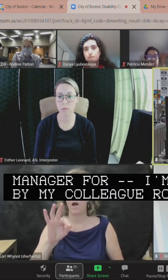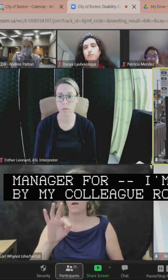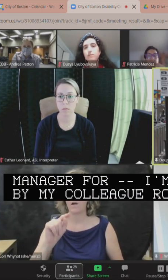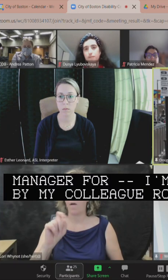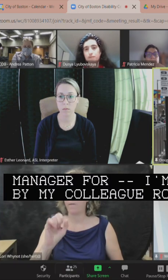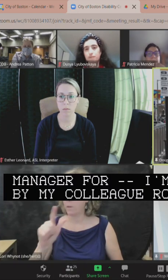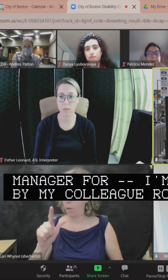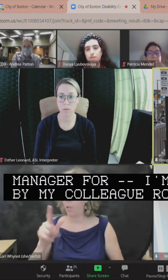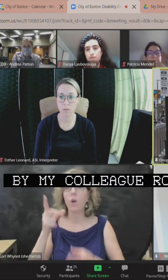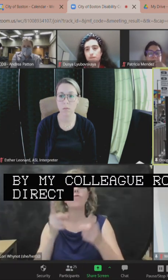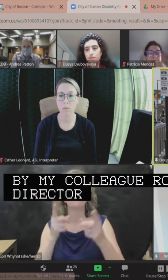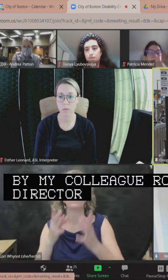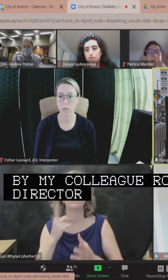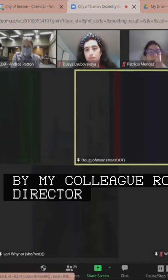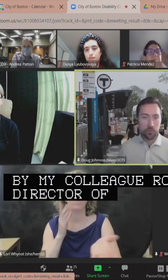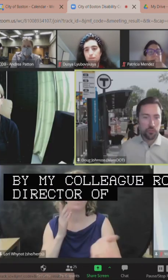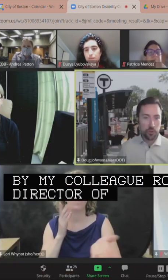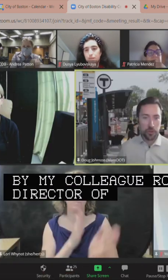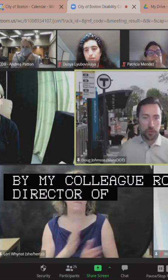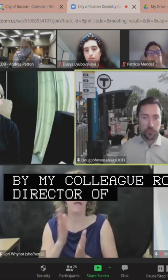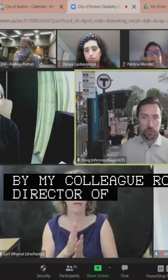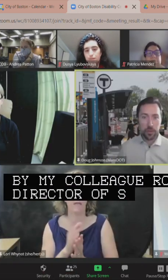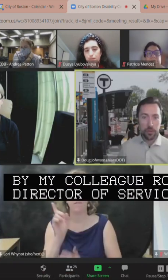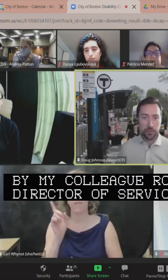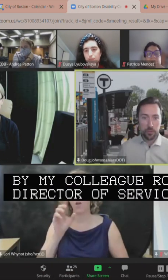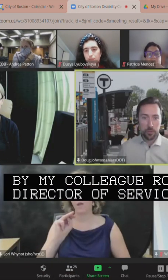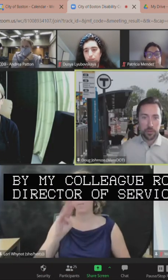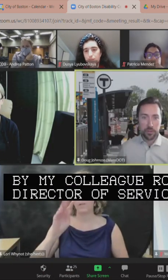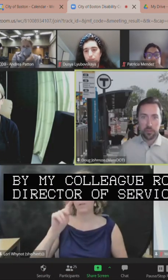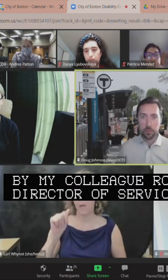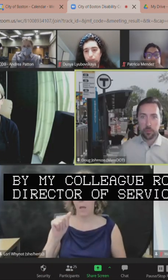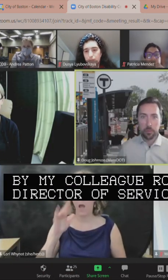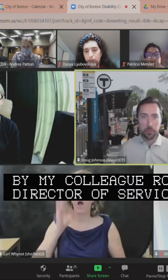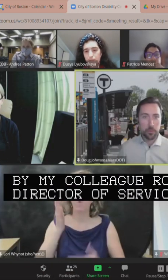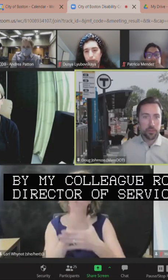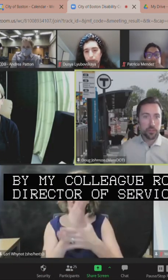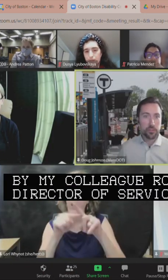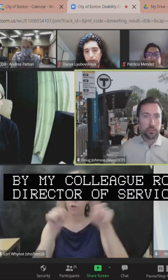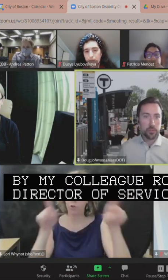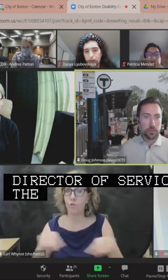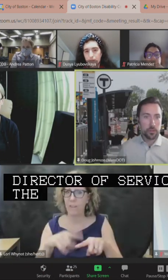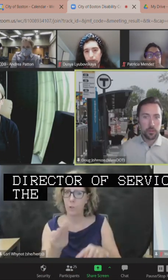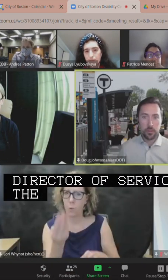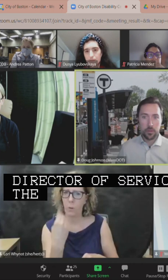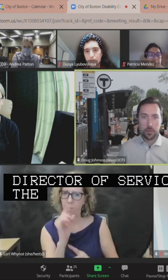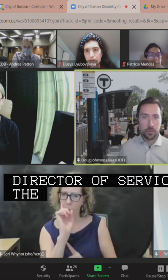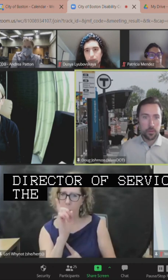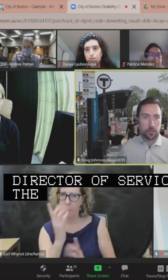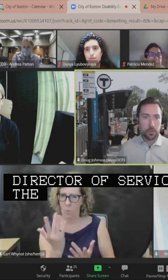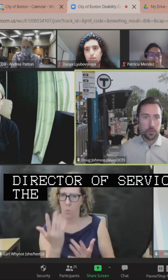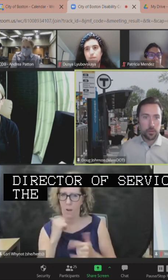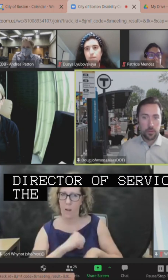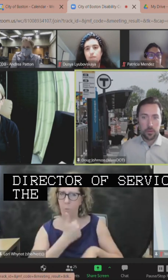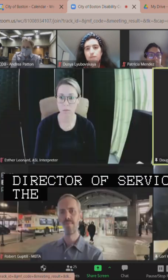MBTA. I will share my screen, so please give me one moment.